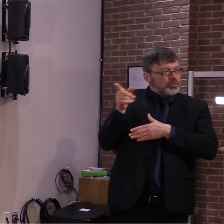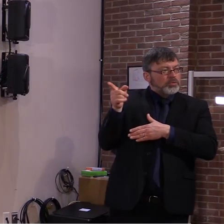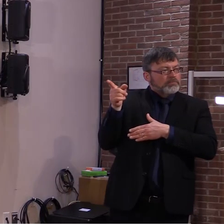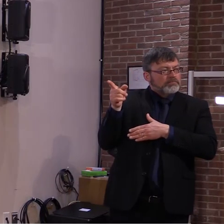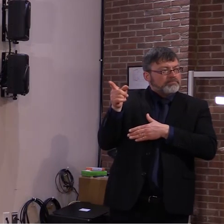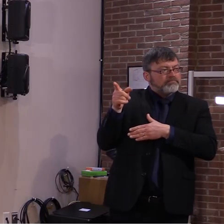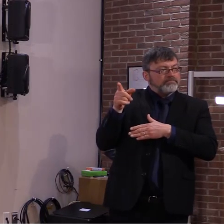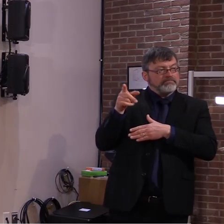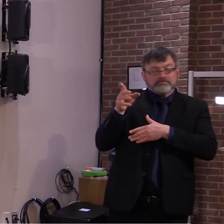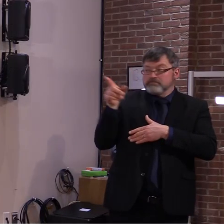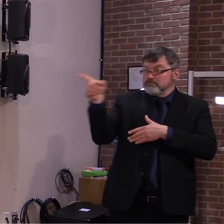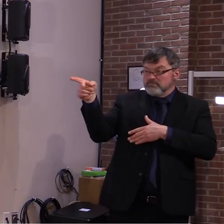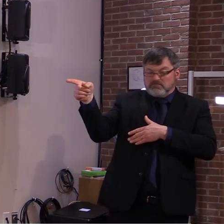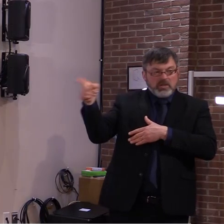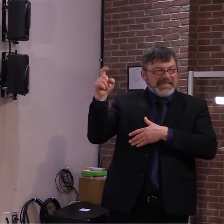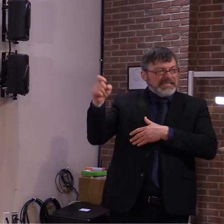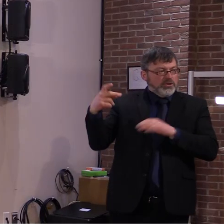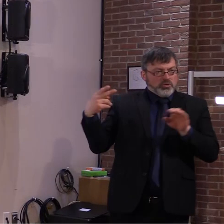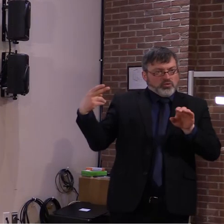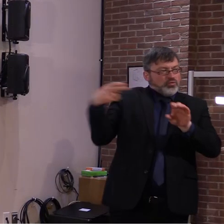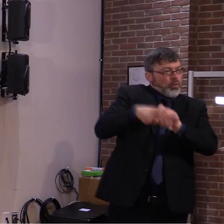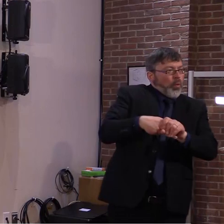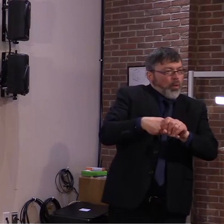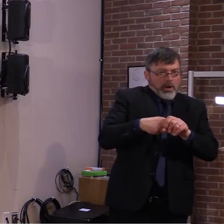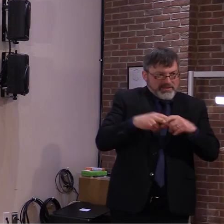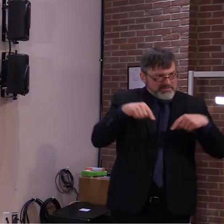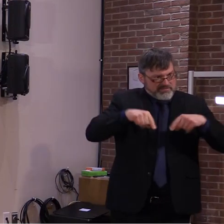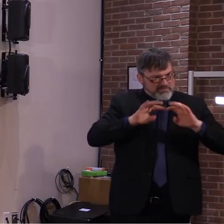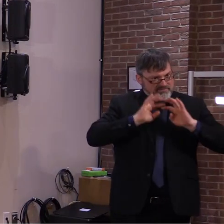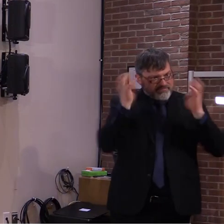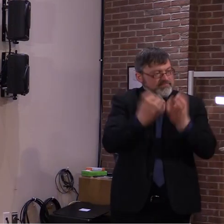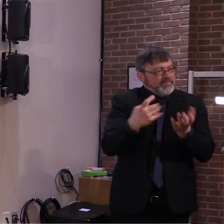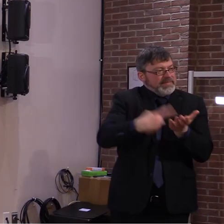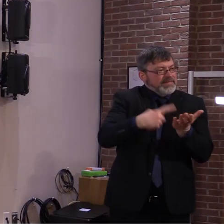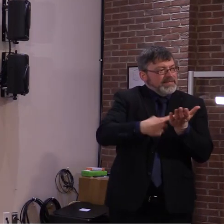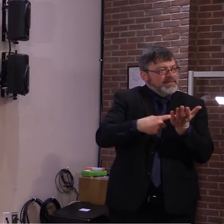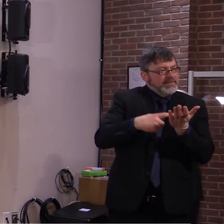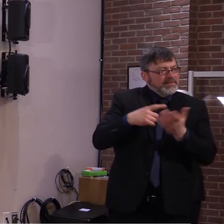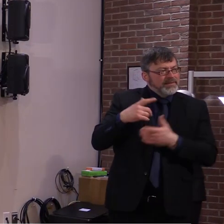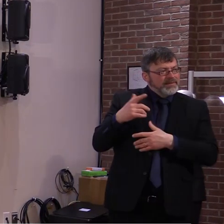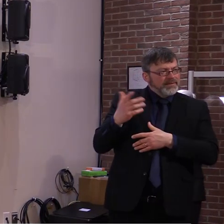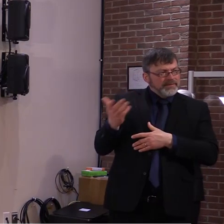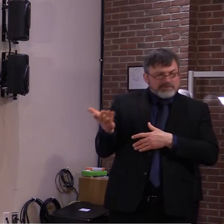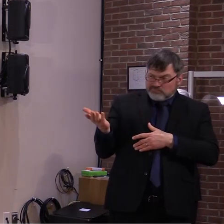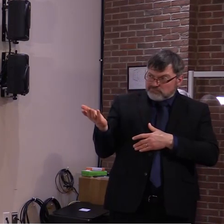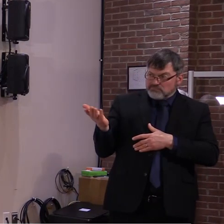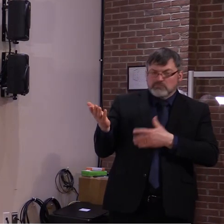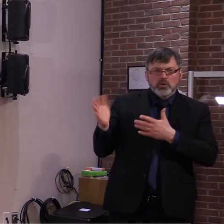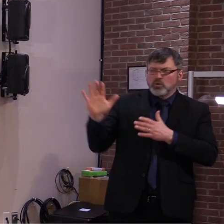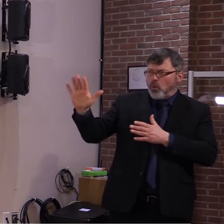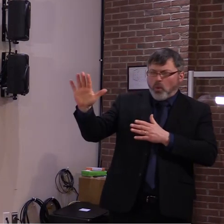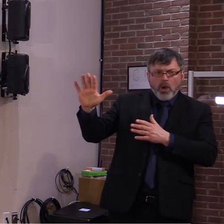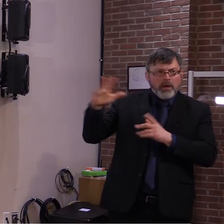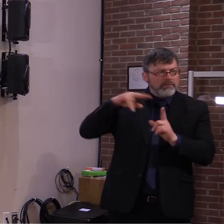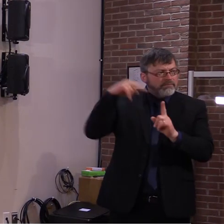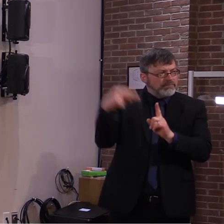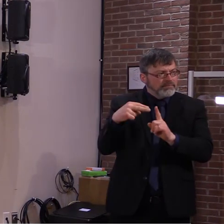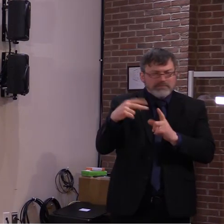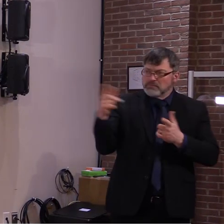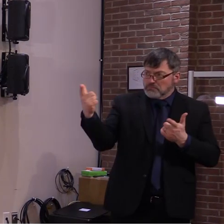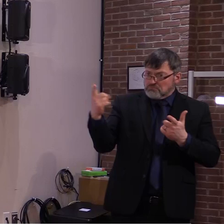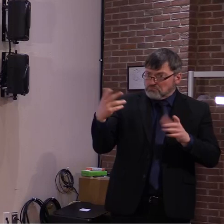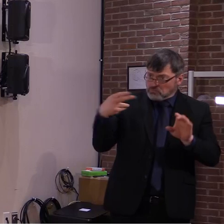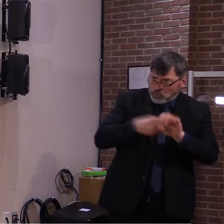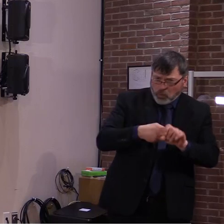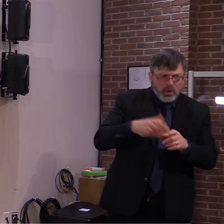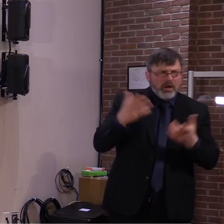They need your opinion and what you'll be willing to accept. I guess how do you with